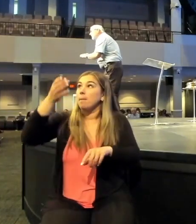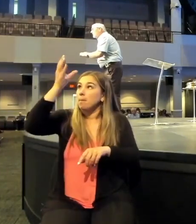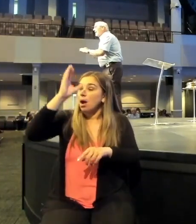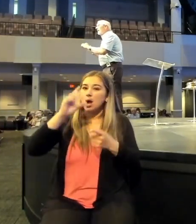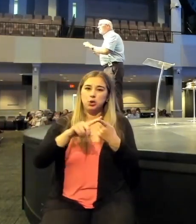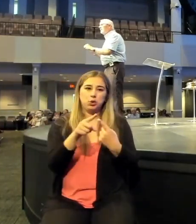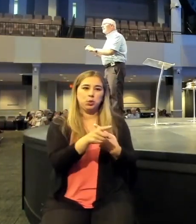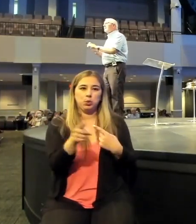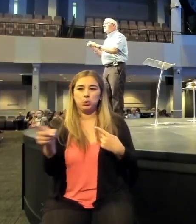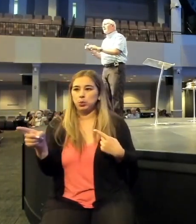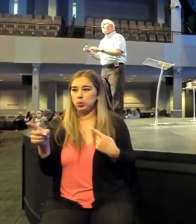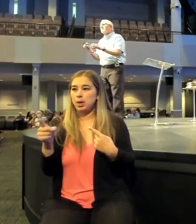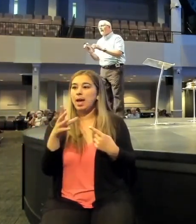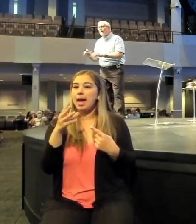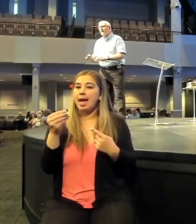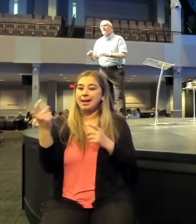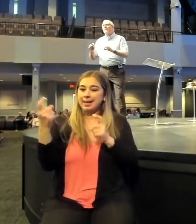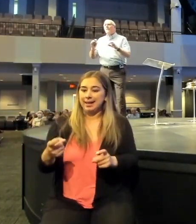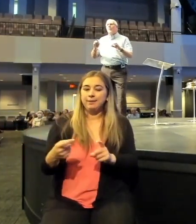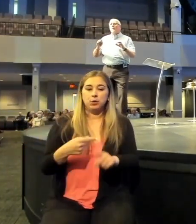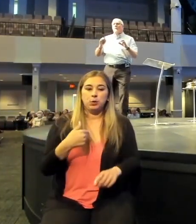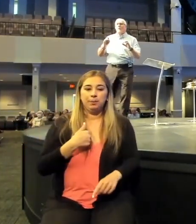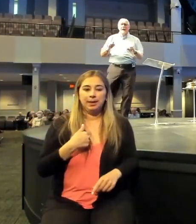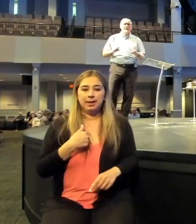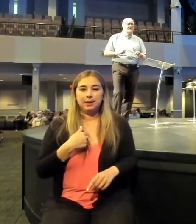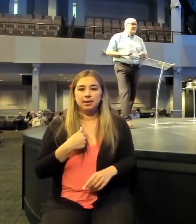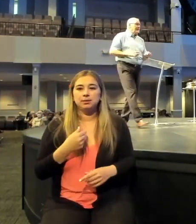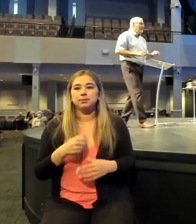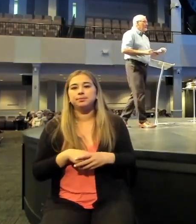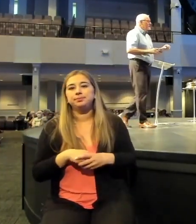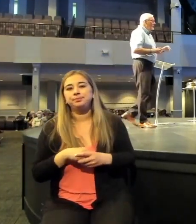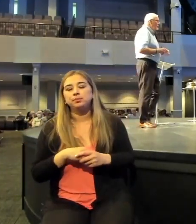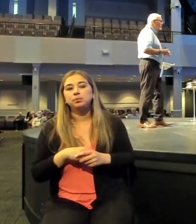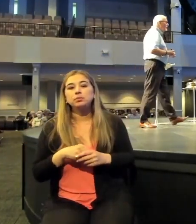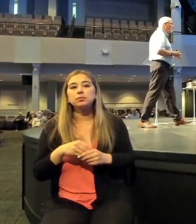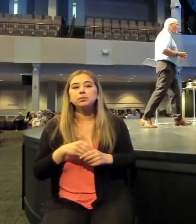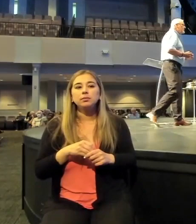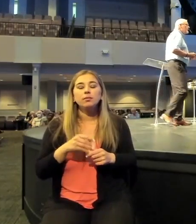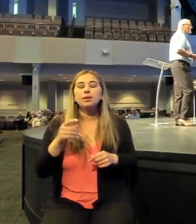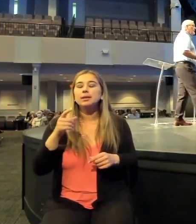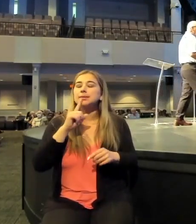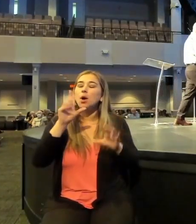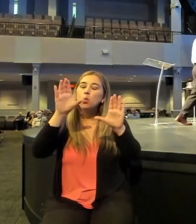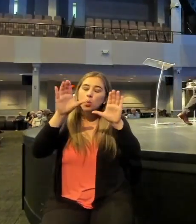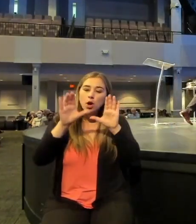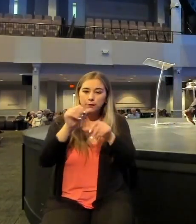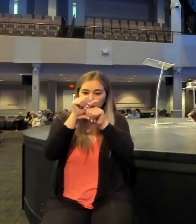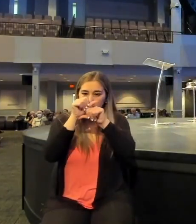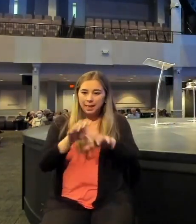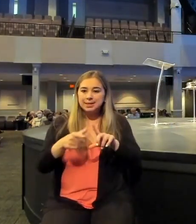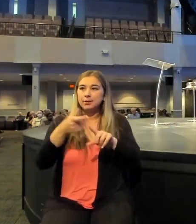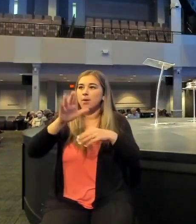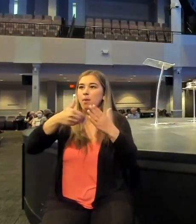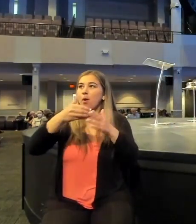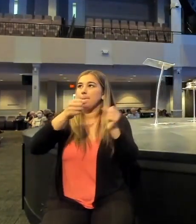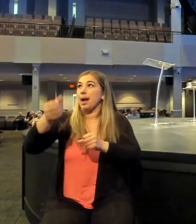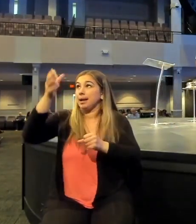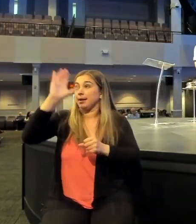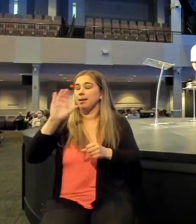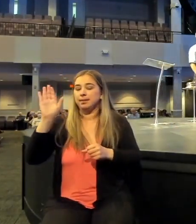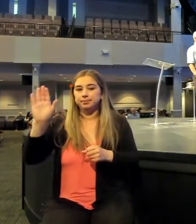to you and me. Never take it for granted. It is a wonderful blessing from Almighty